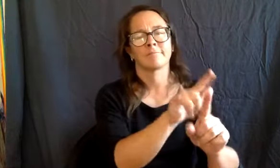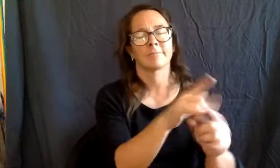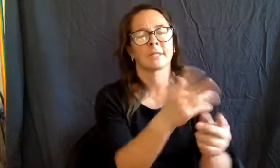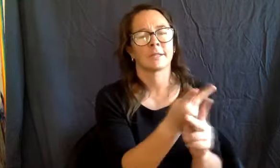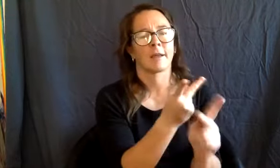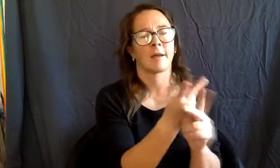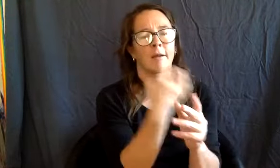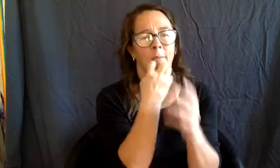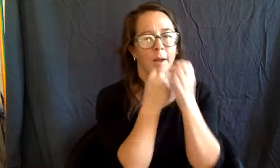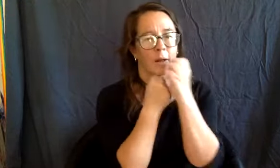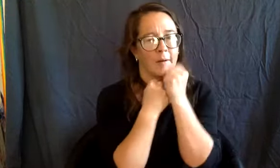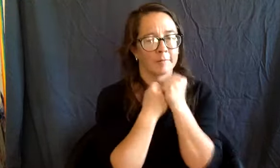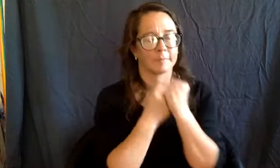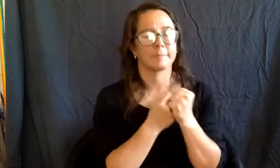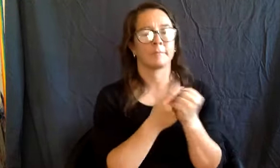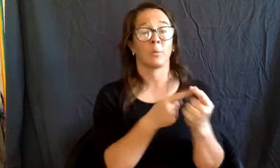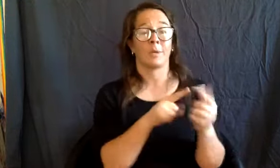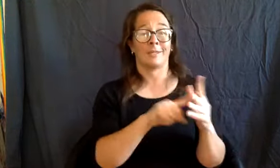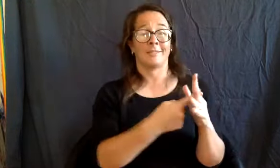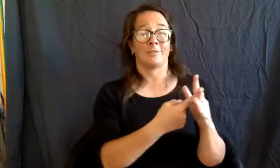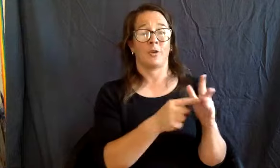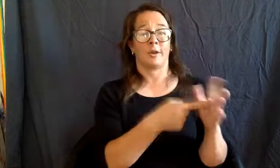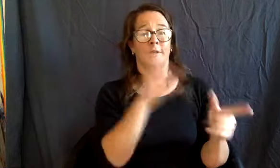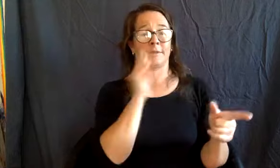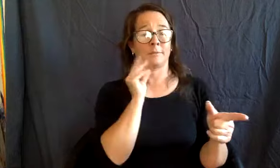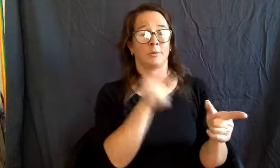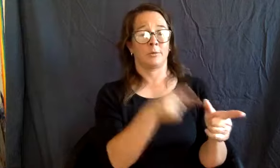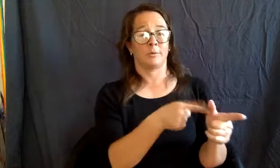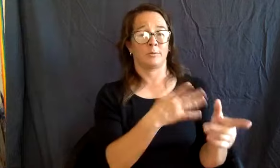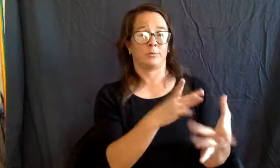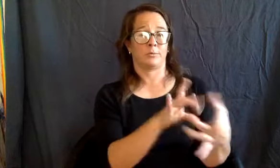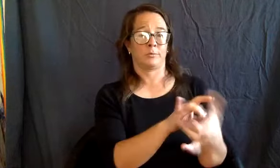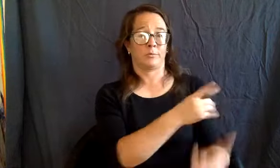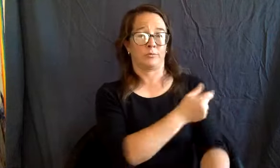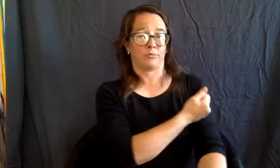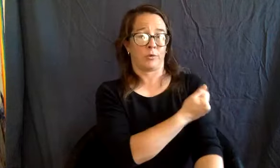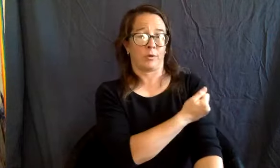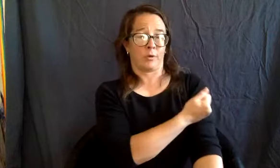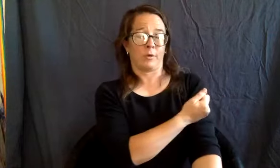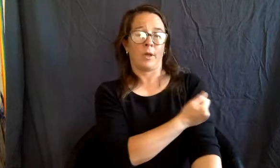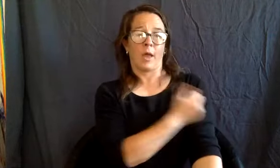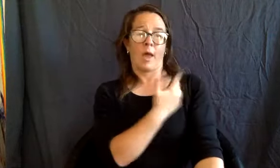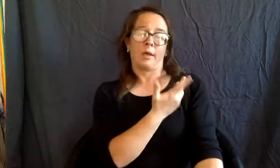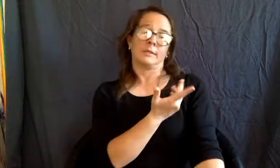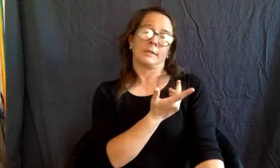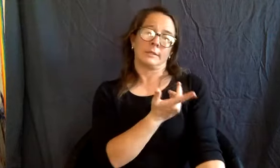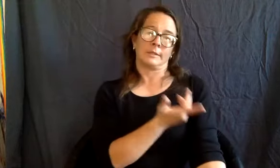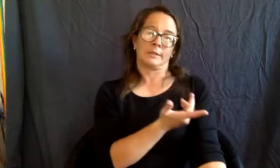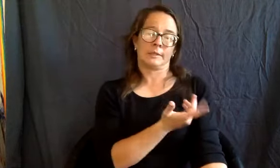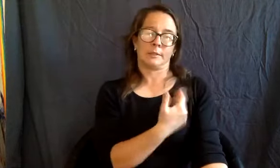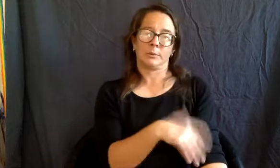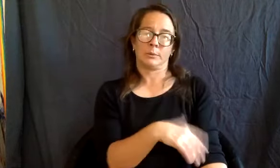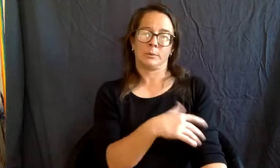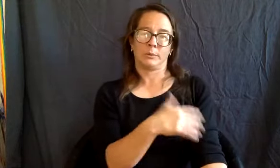Hi, everybody. My name is Larcine. I'm a grateful member of Al-Anon. And, even now when Earl talks about this, and that was a long